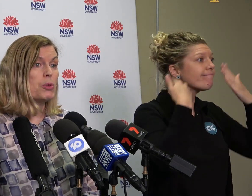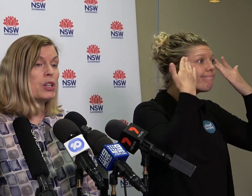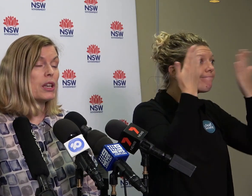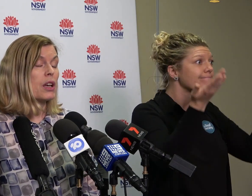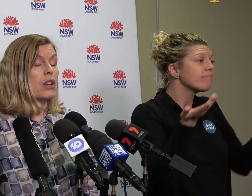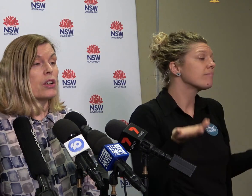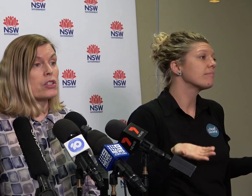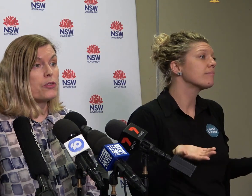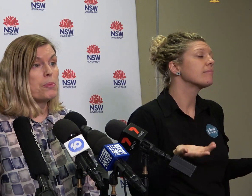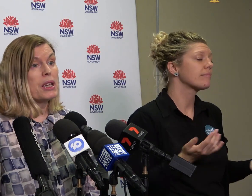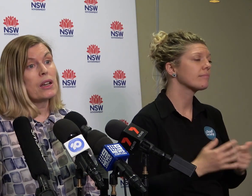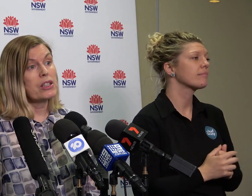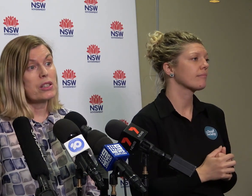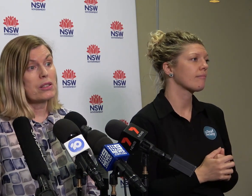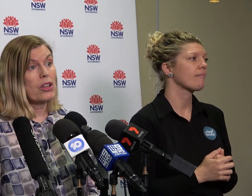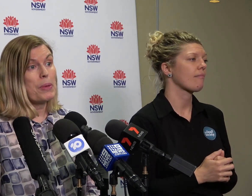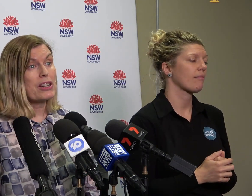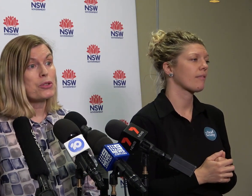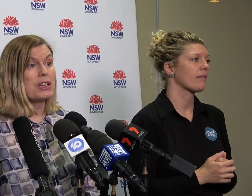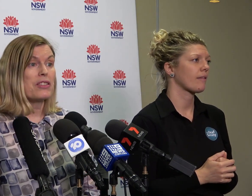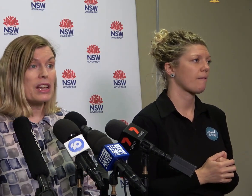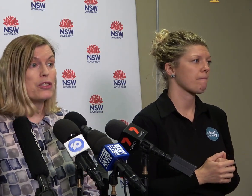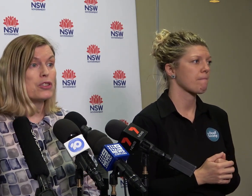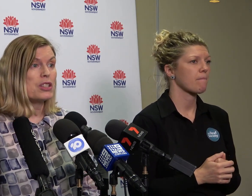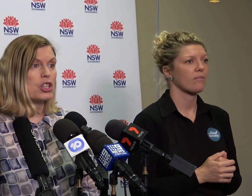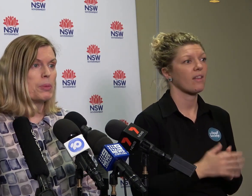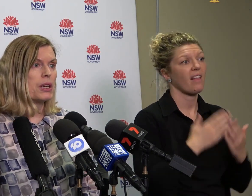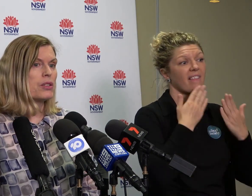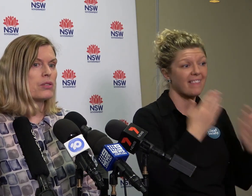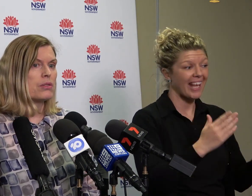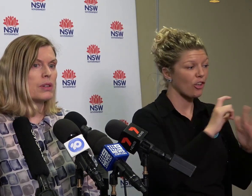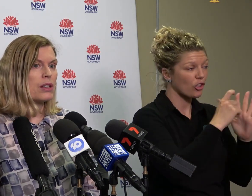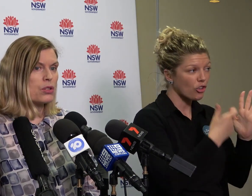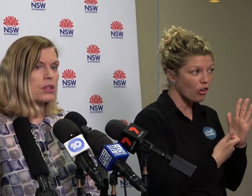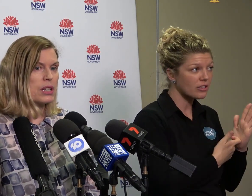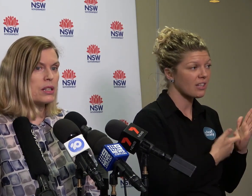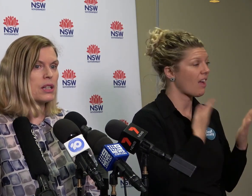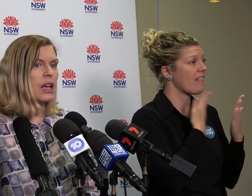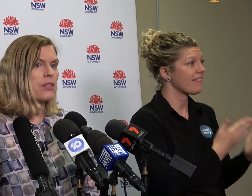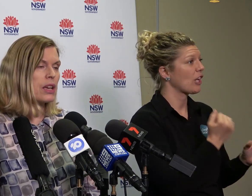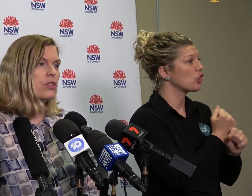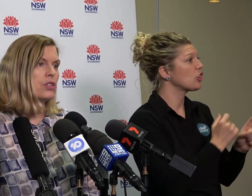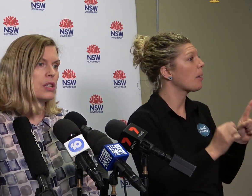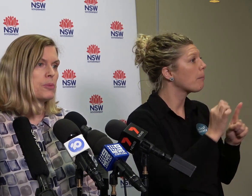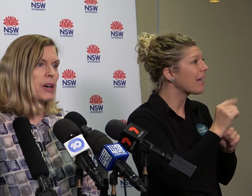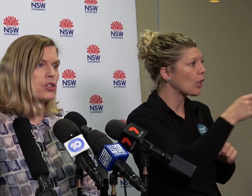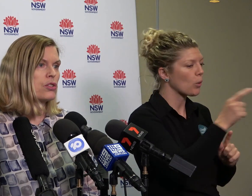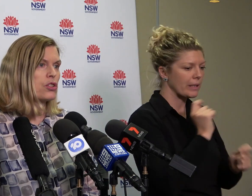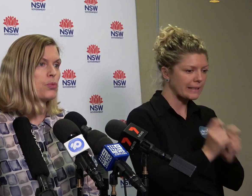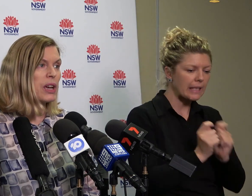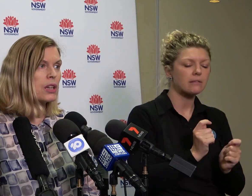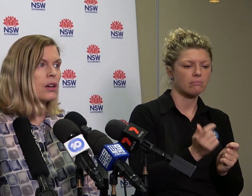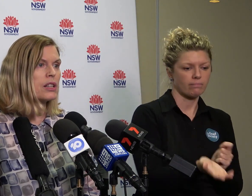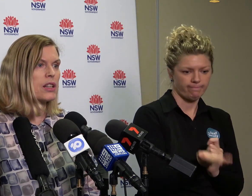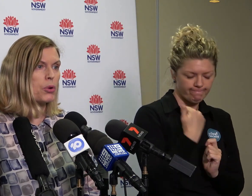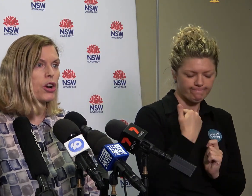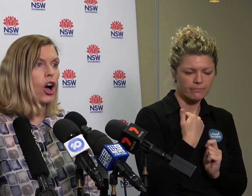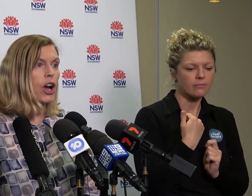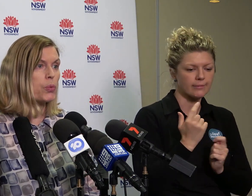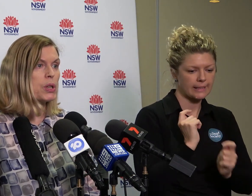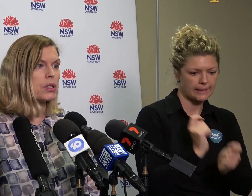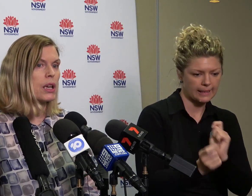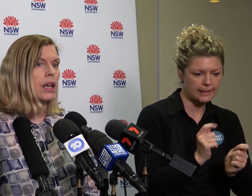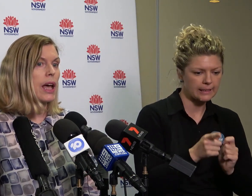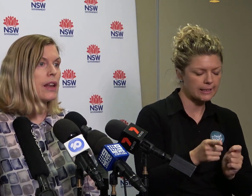further in the community. So for me, I just go back to it. Thank you to the GPs who undertook the testing, and thank you to these patients who recognised they